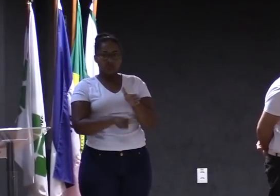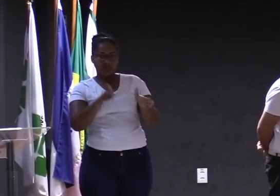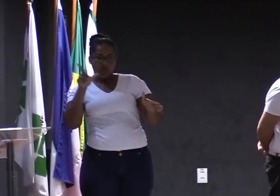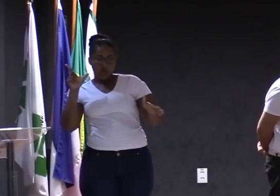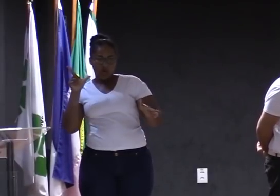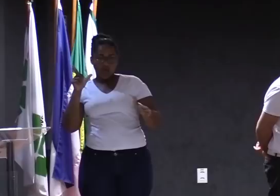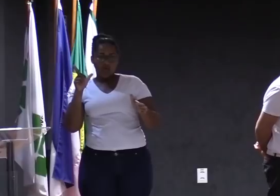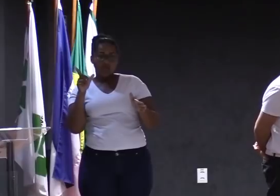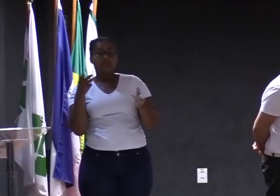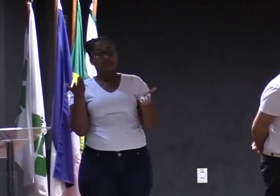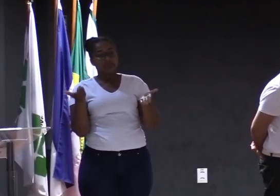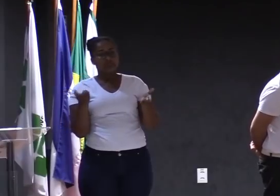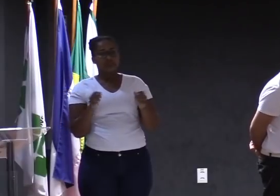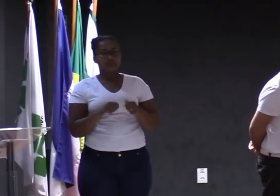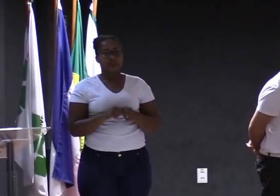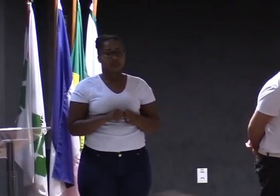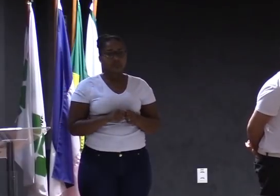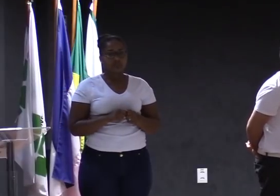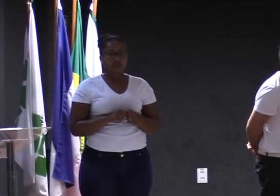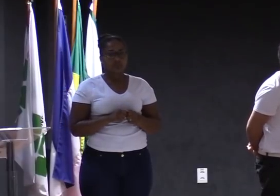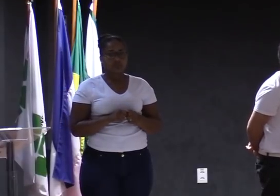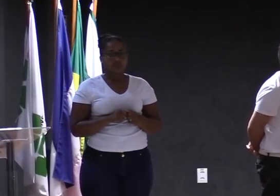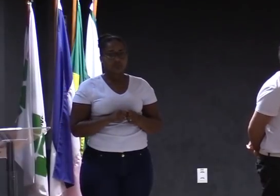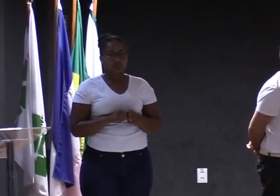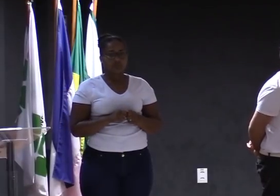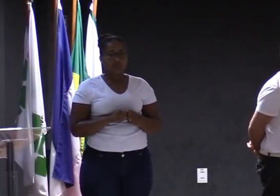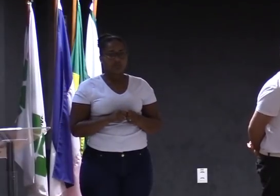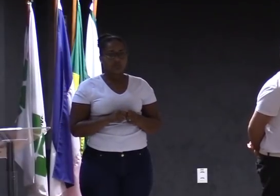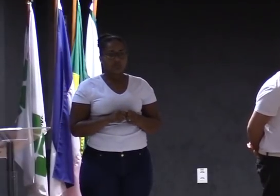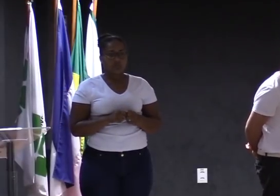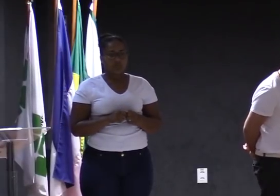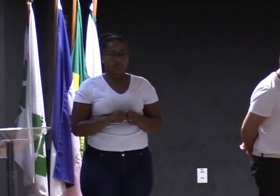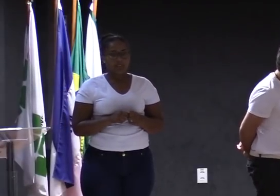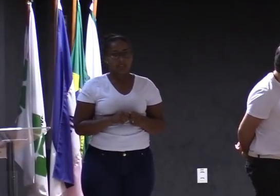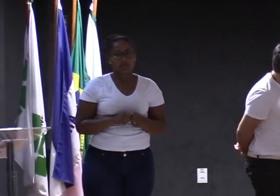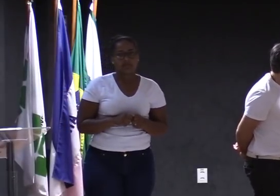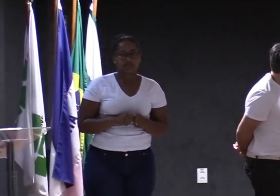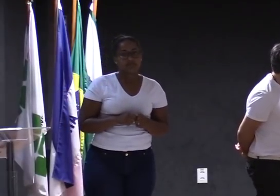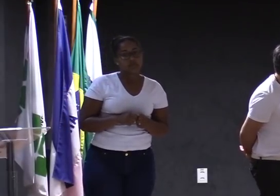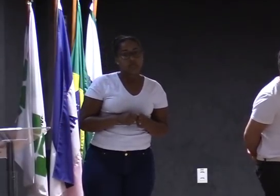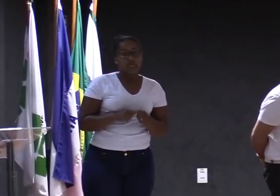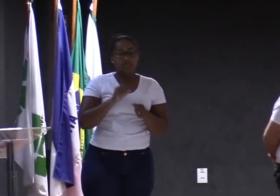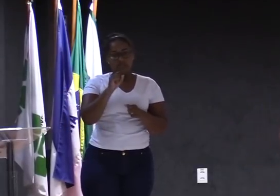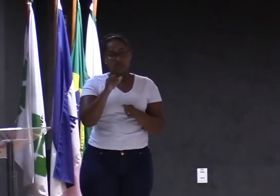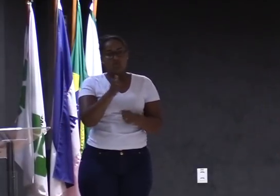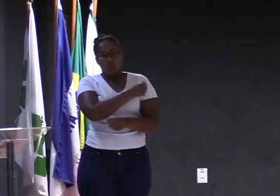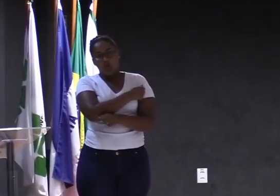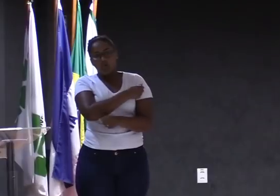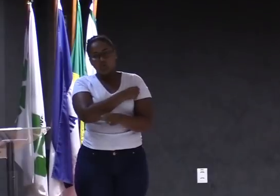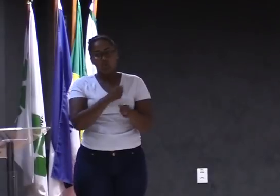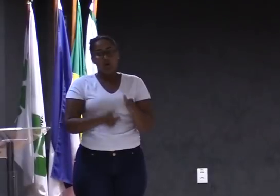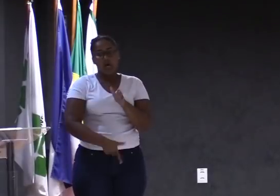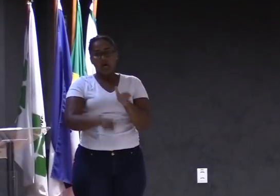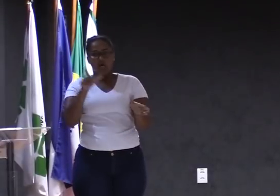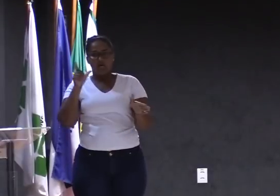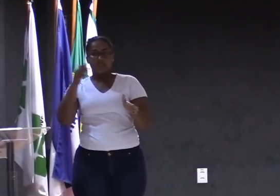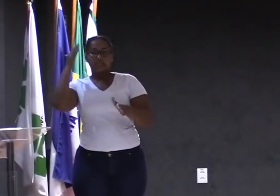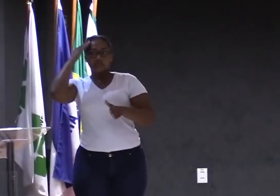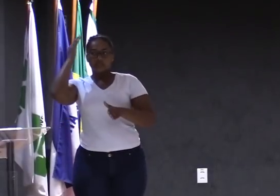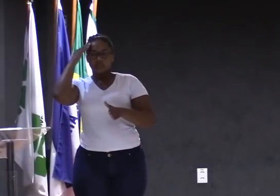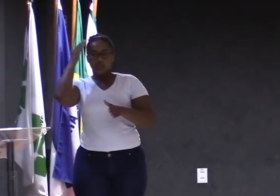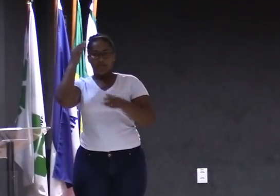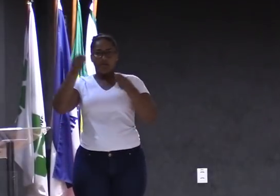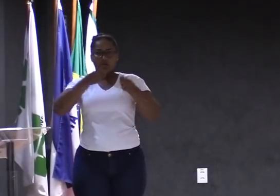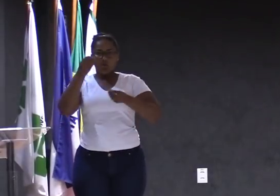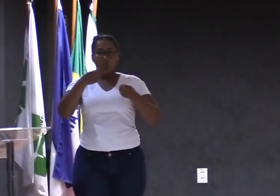Sem precisar o conhecimento prévio para isso. Ok, and the last one was about assessment, competence-based assessment, so